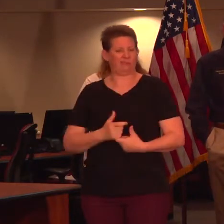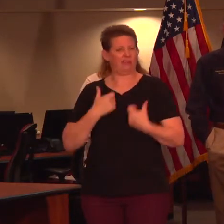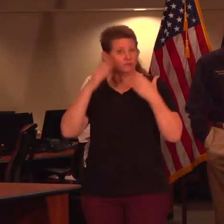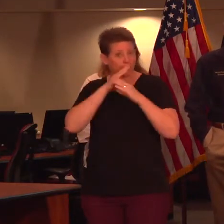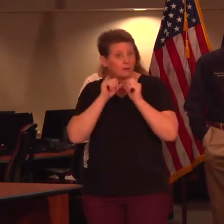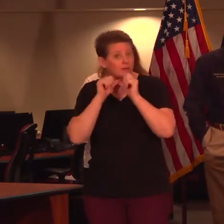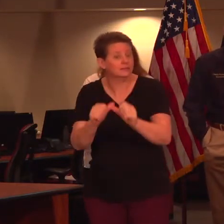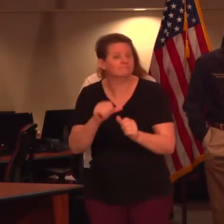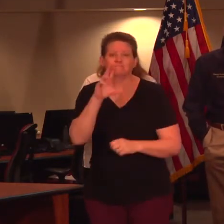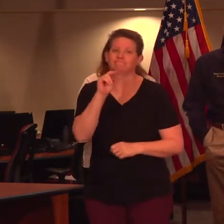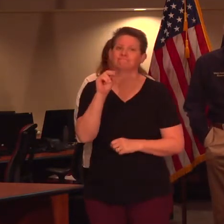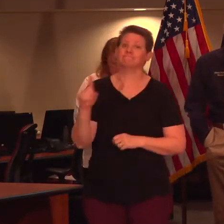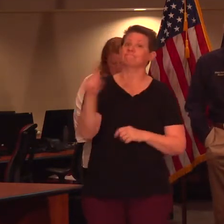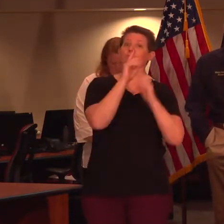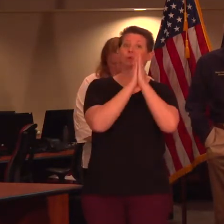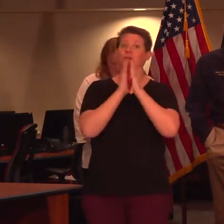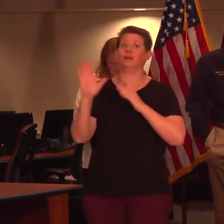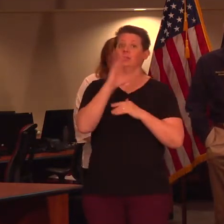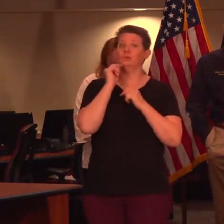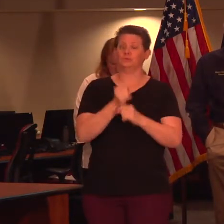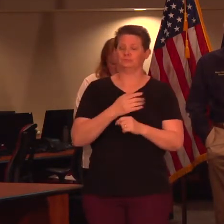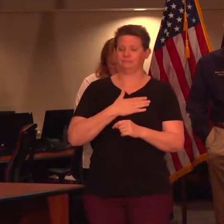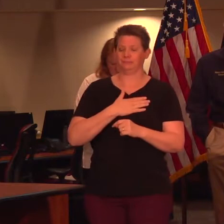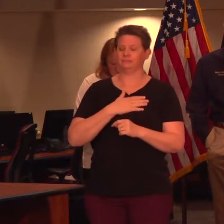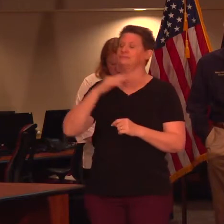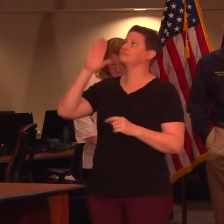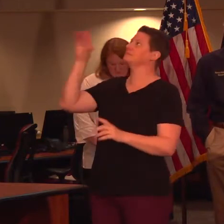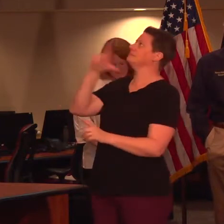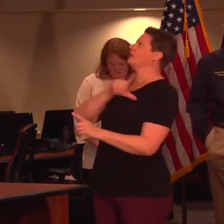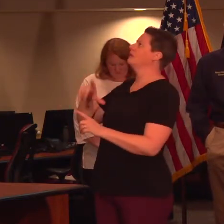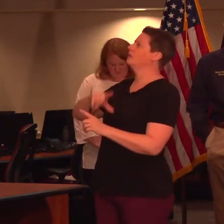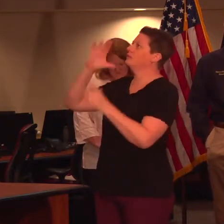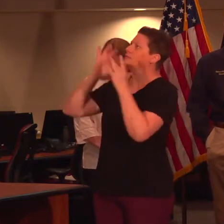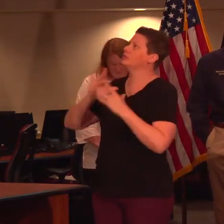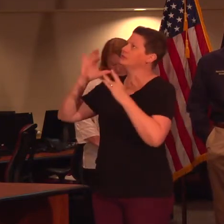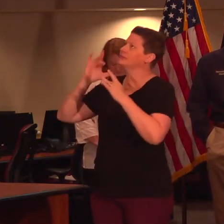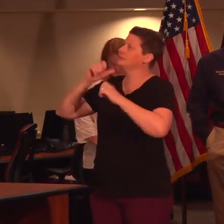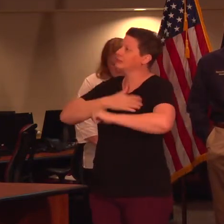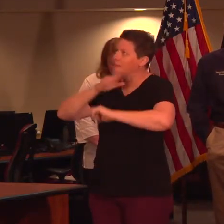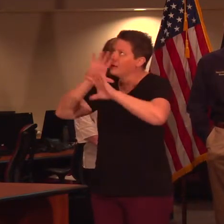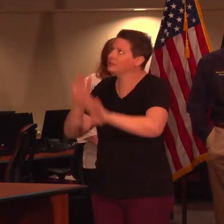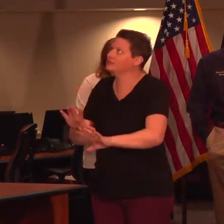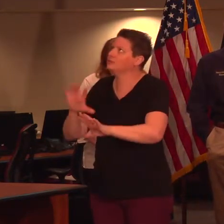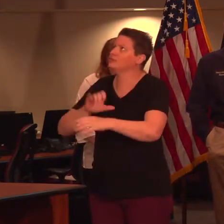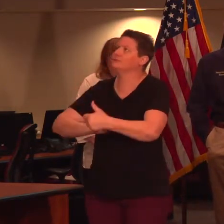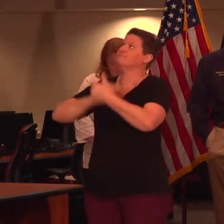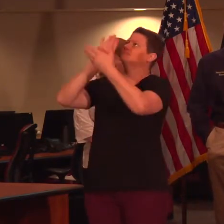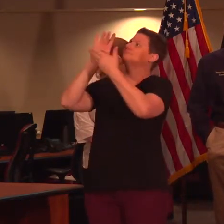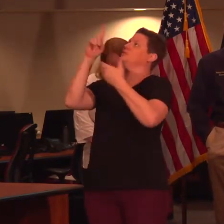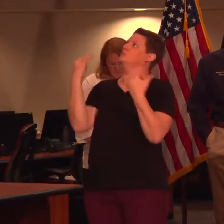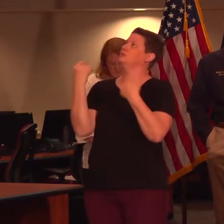pray, you and your tradition and me and mine. Lord of all mercy and compassion, we come today, knowing that you're God